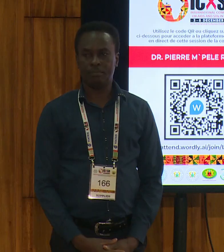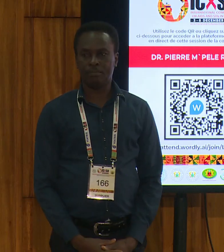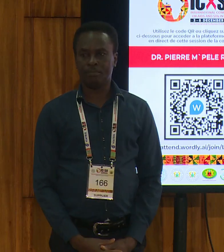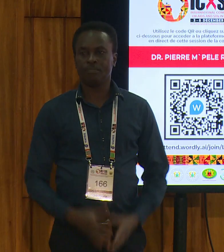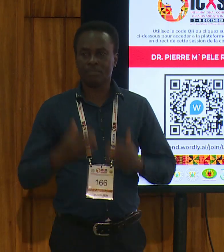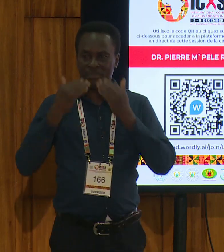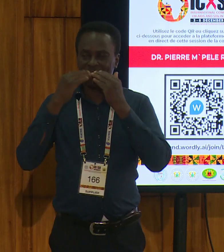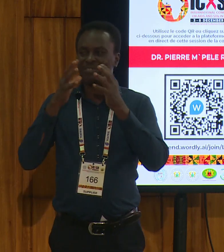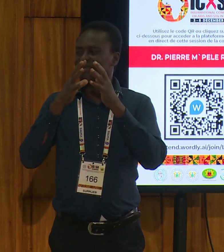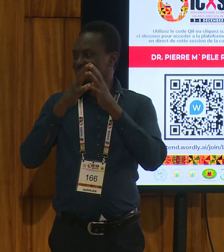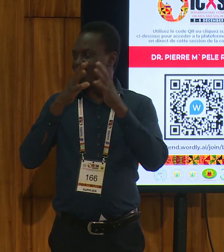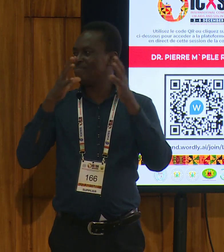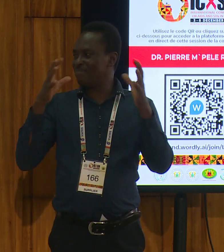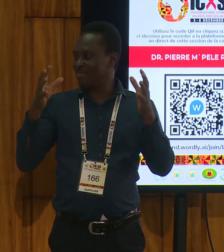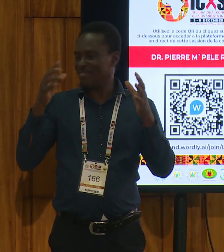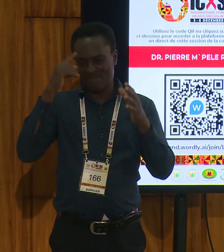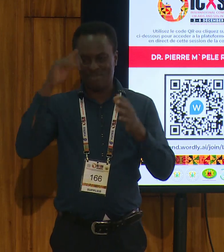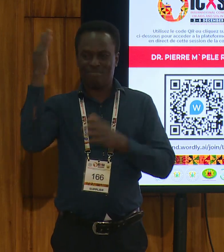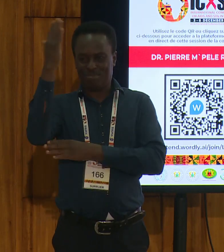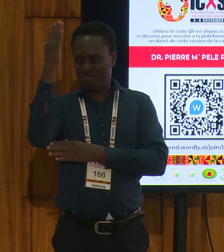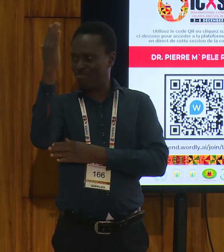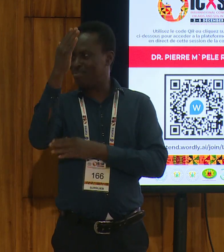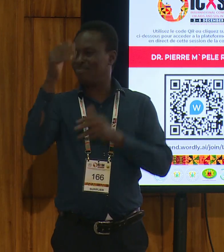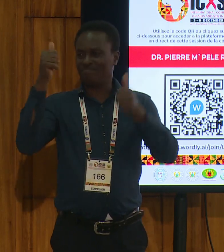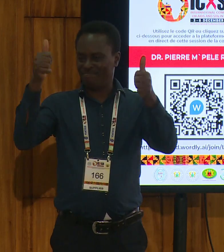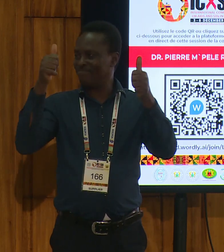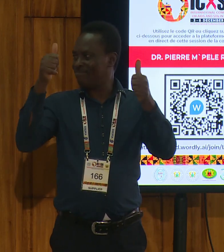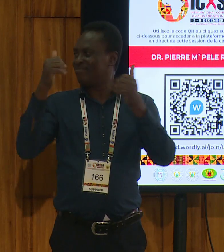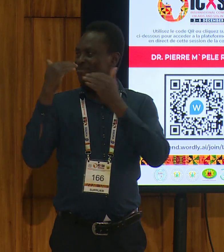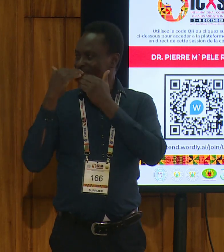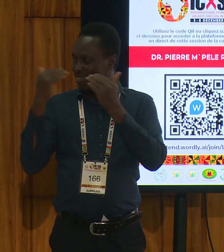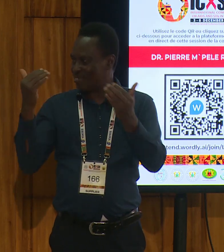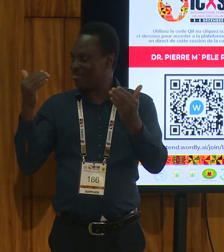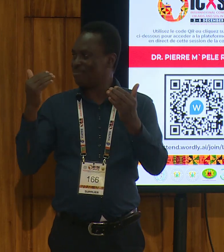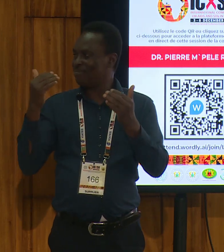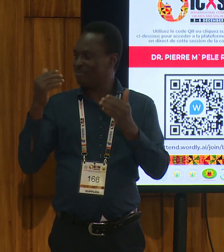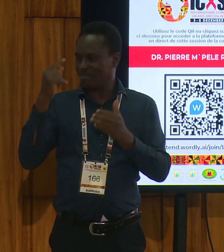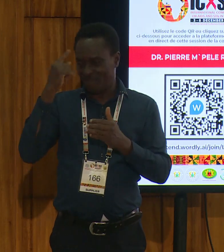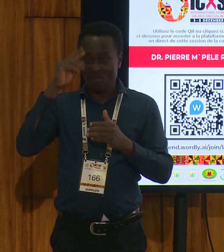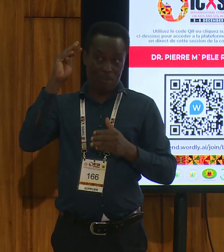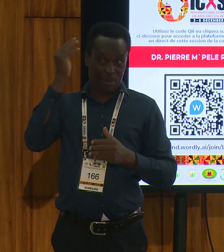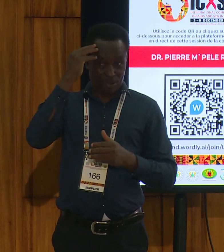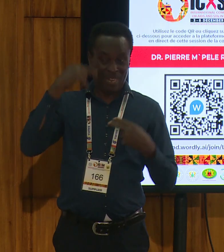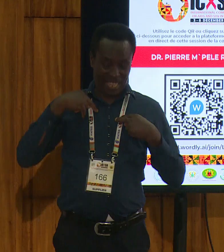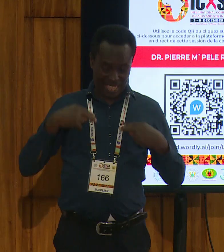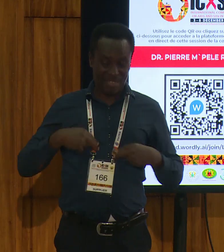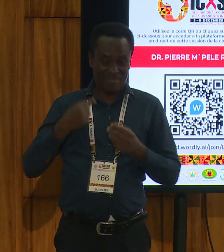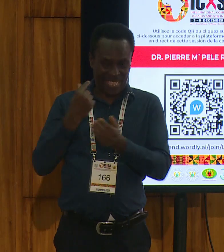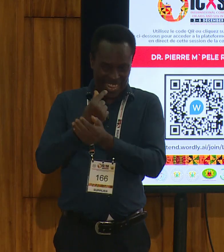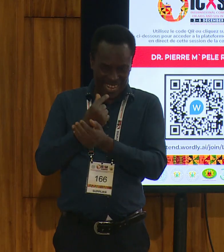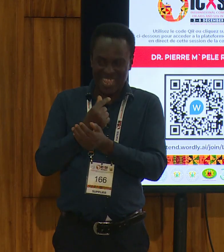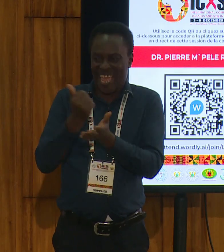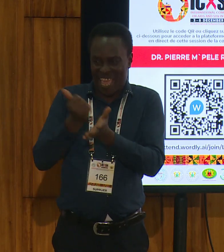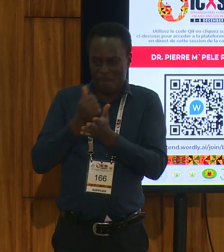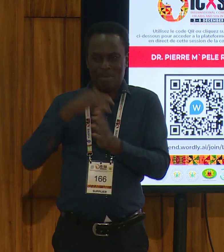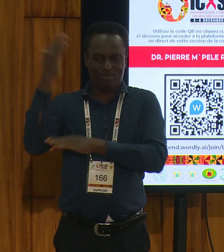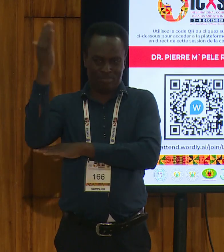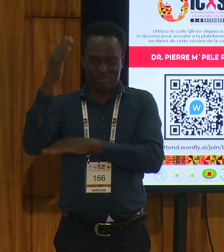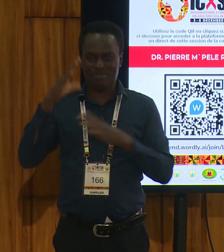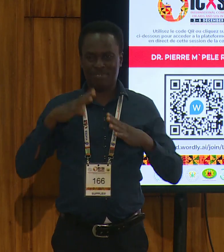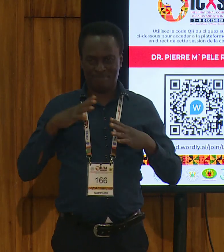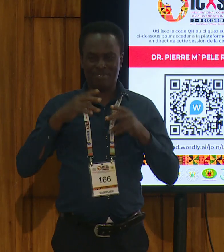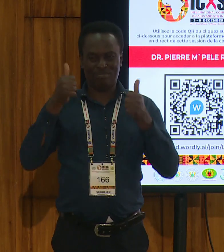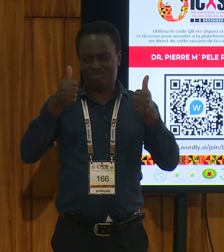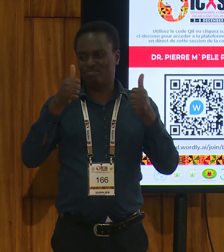you very much for this presentation, Sharifa, Mohammed, and thanks to the Ministry of Health of Ghana to have presented this